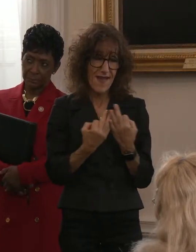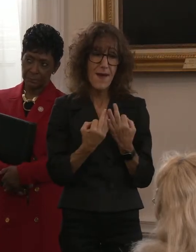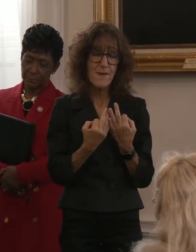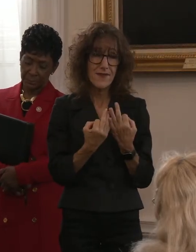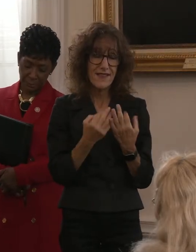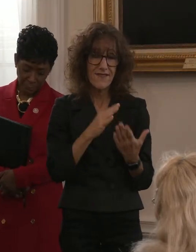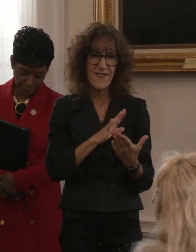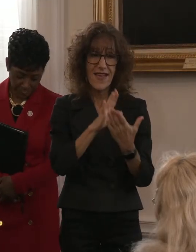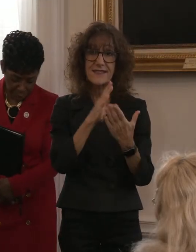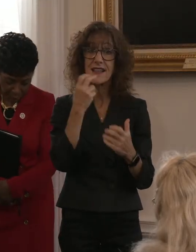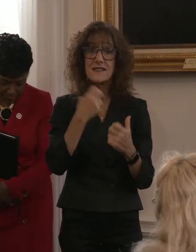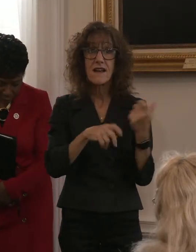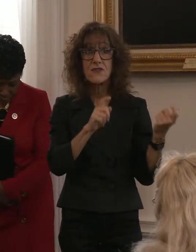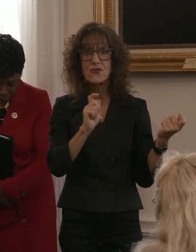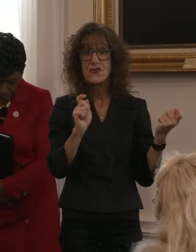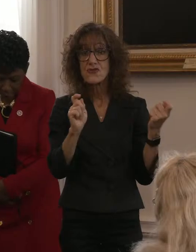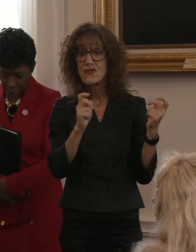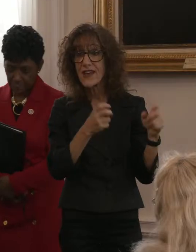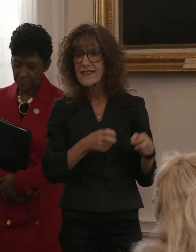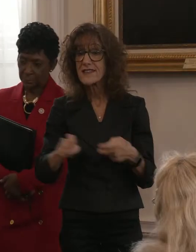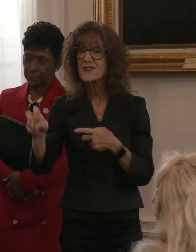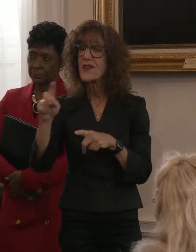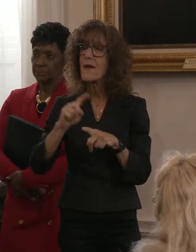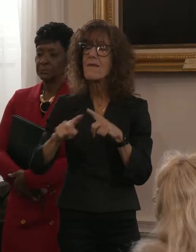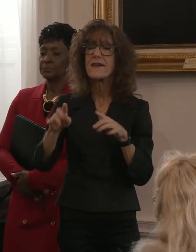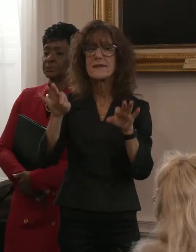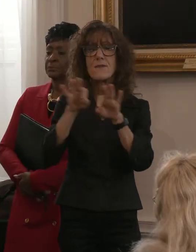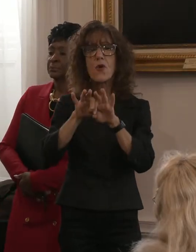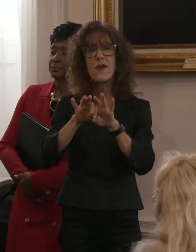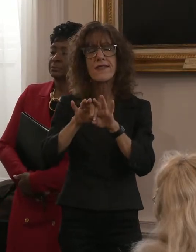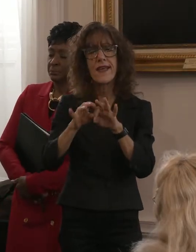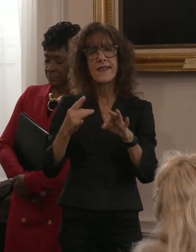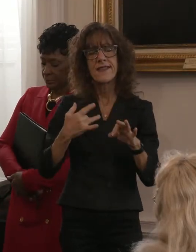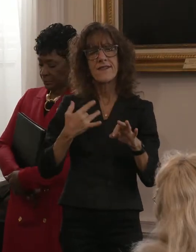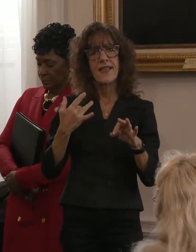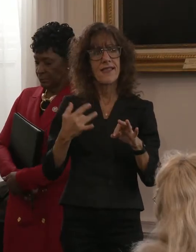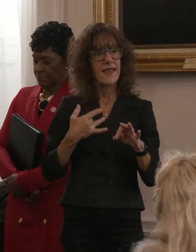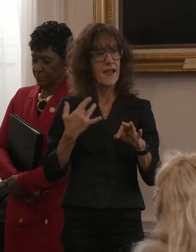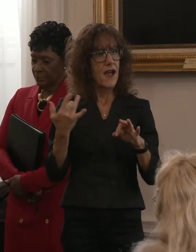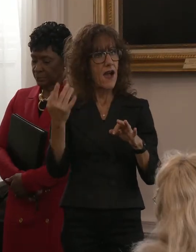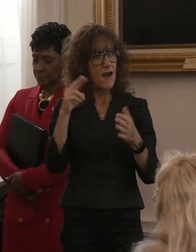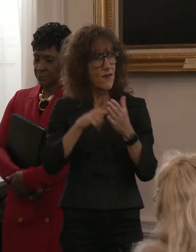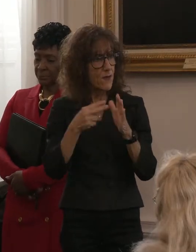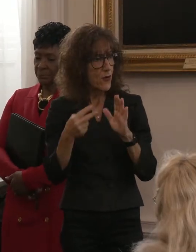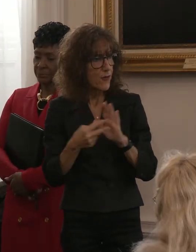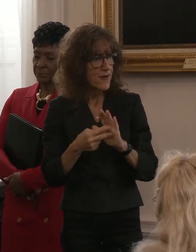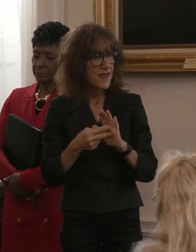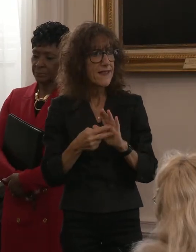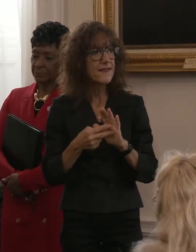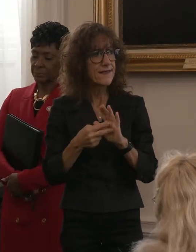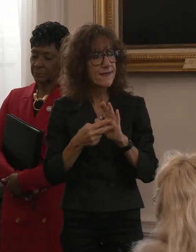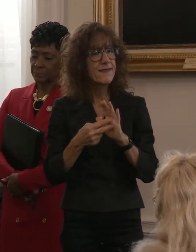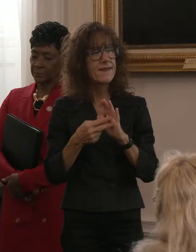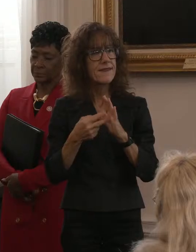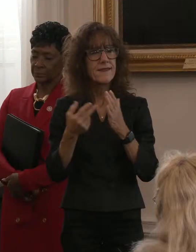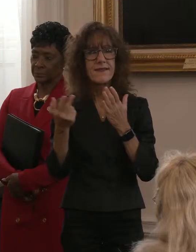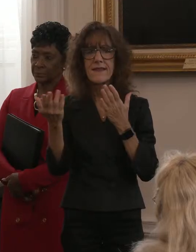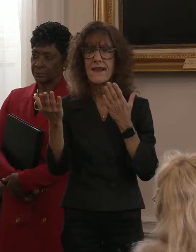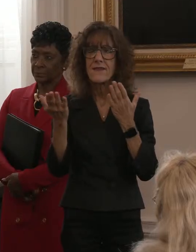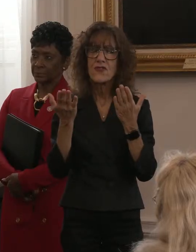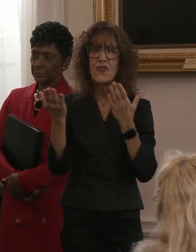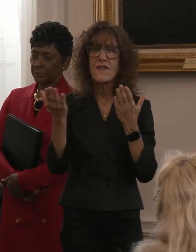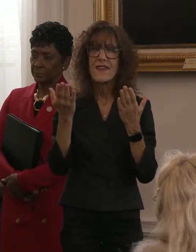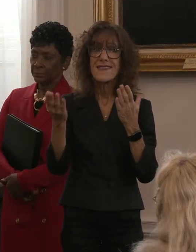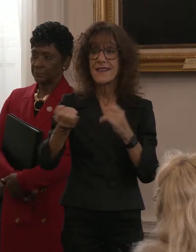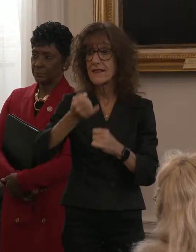that, but it does matter that this sense of service and purpose is what brings us all here together. This is our final